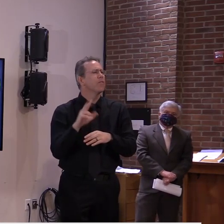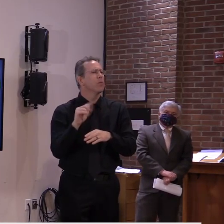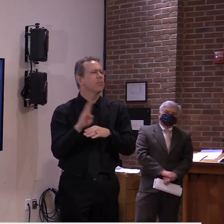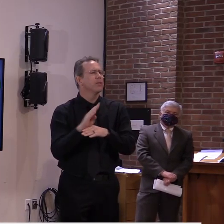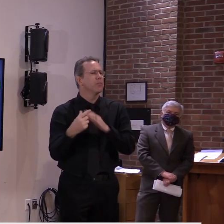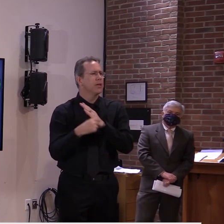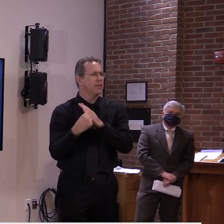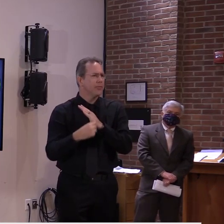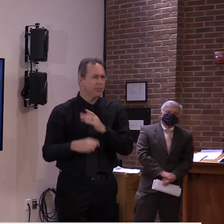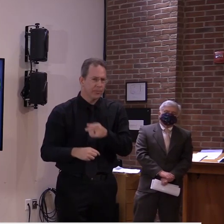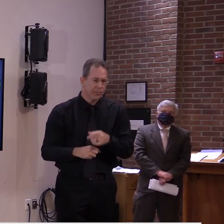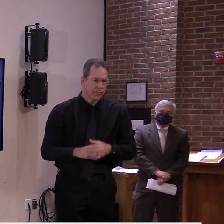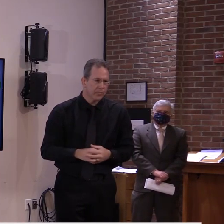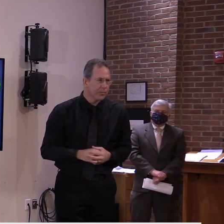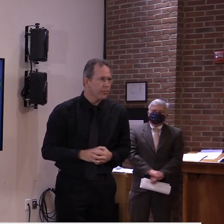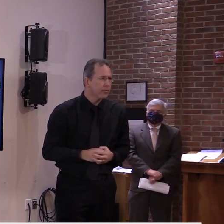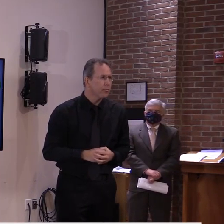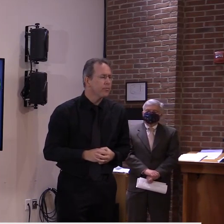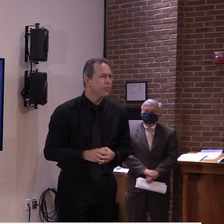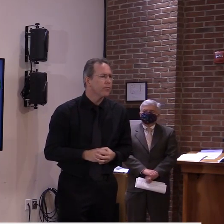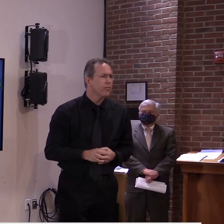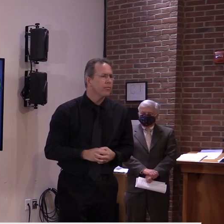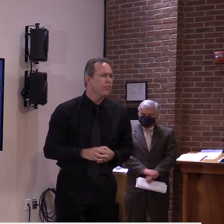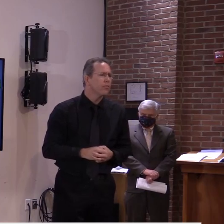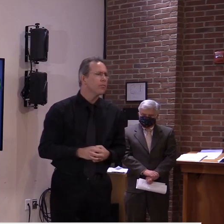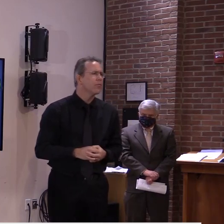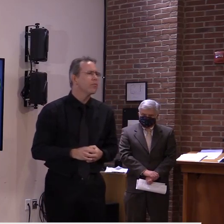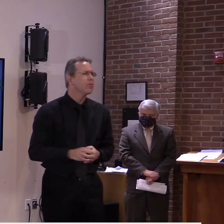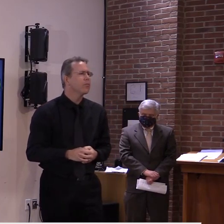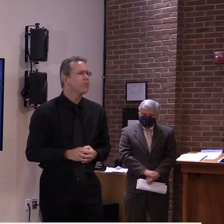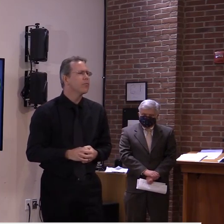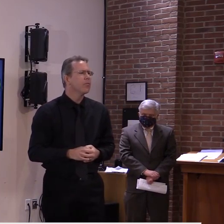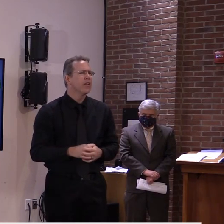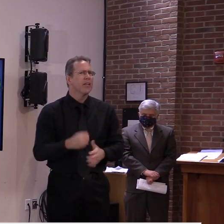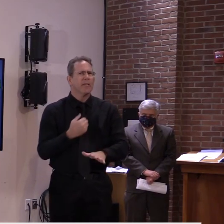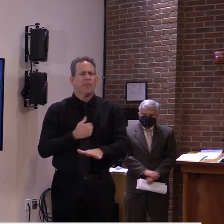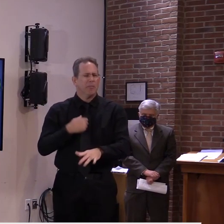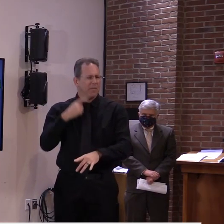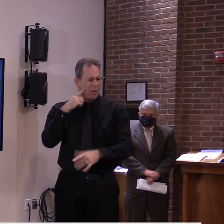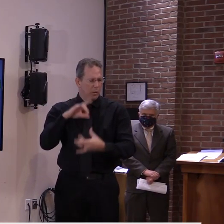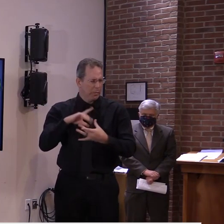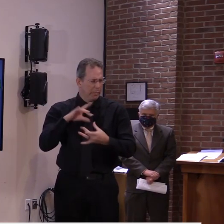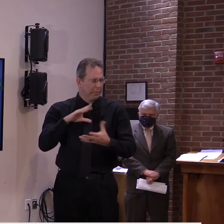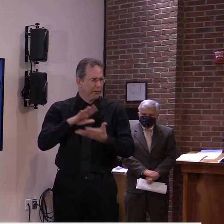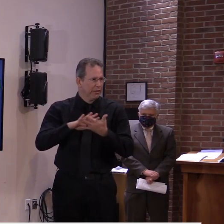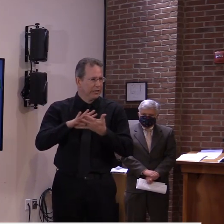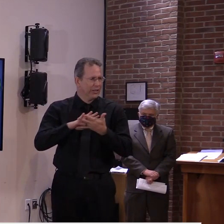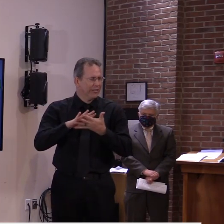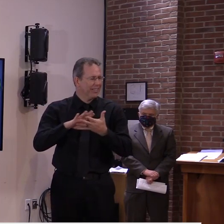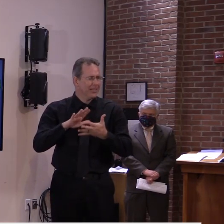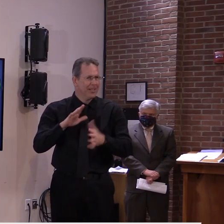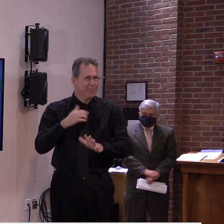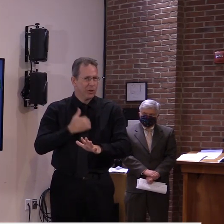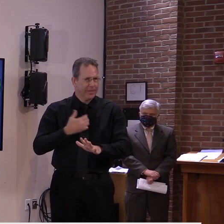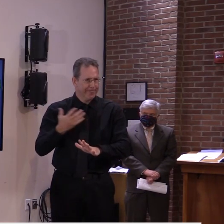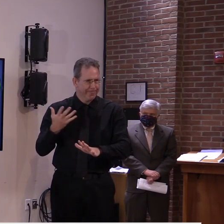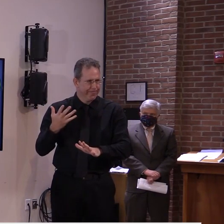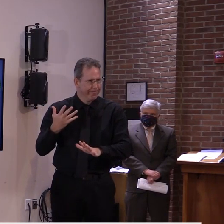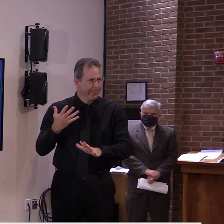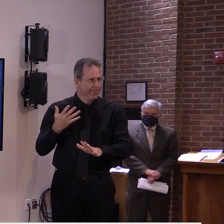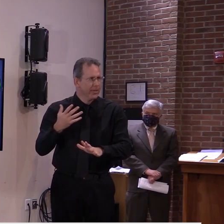Hi, Governor. The phone line on my side is breaking up a little bit, so I apologize if there's some interference there. I wanted to ask you about the $40 million shortfall on